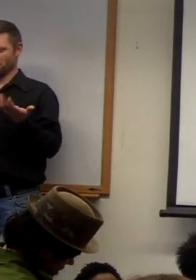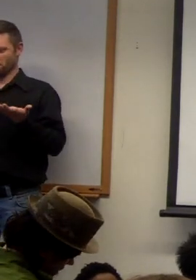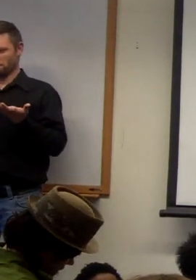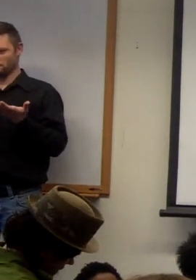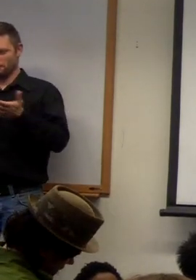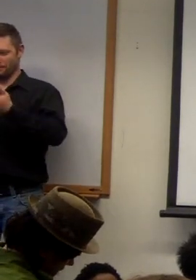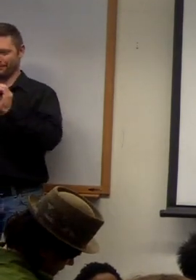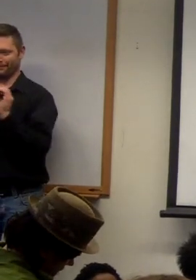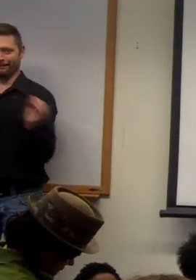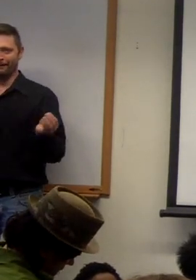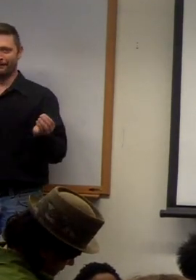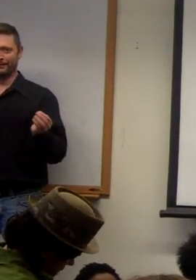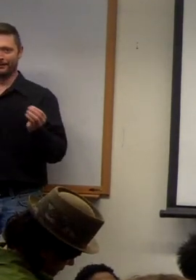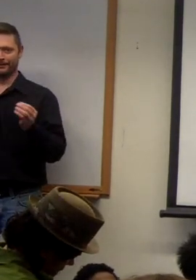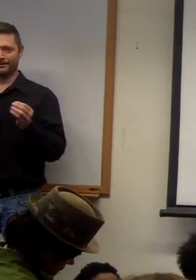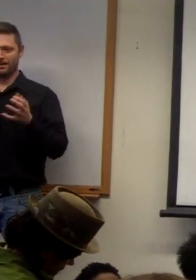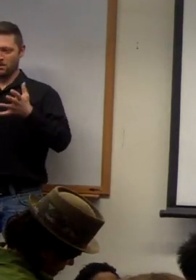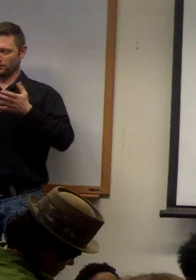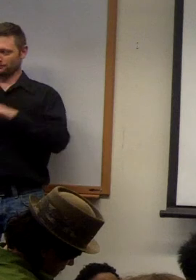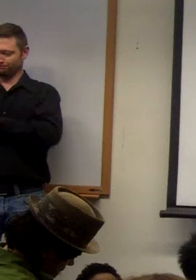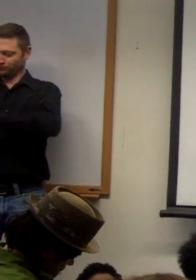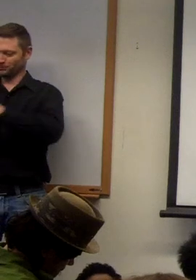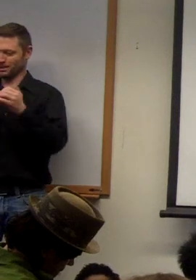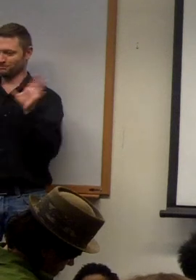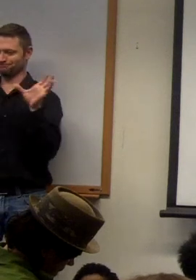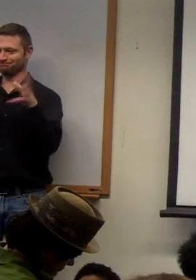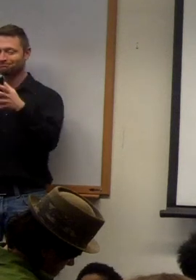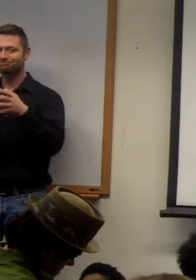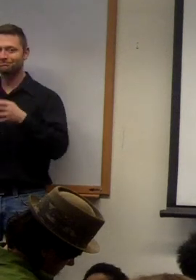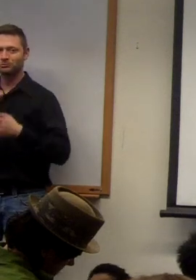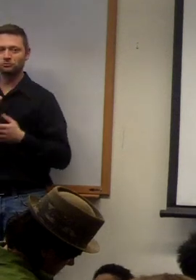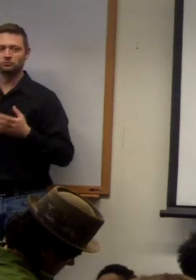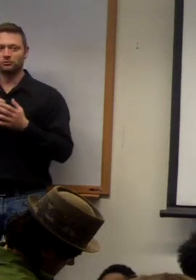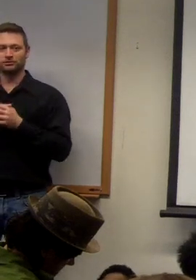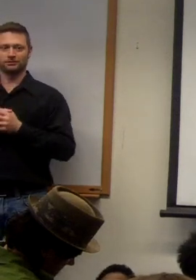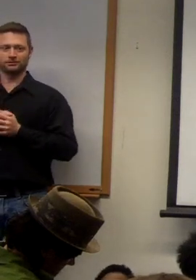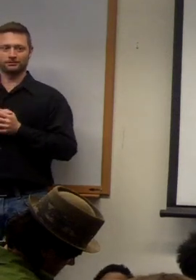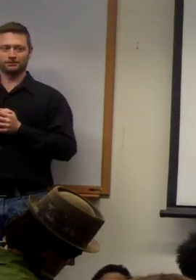civil rights movement and slavery. It's all we're ever going to hear about.